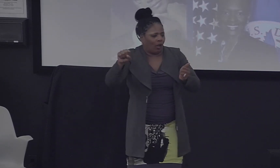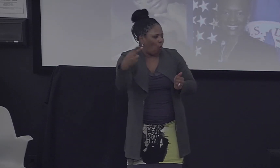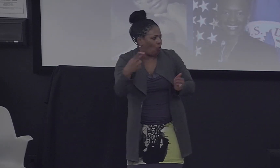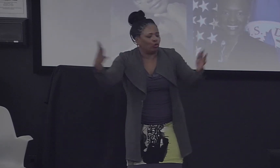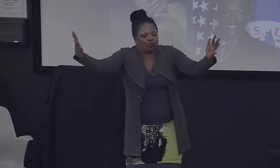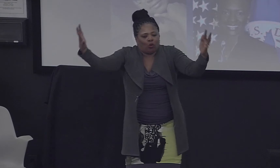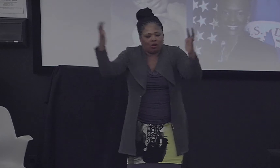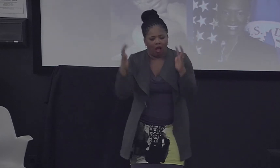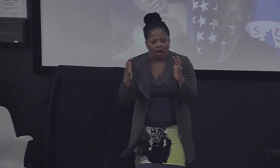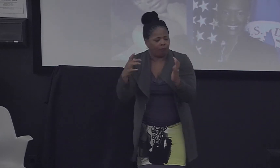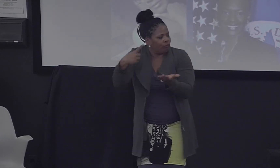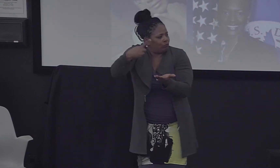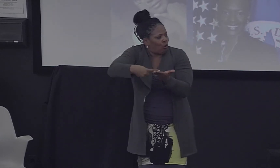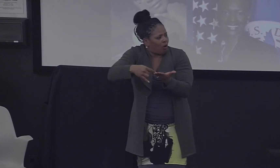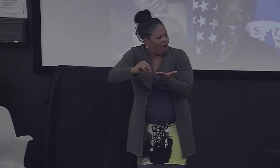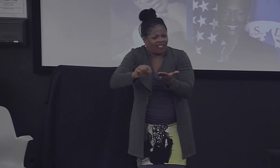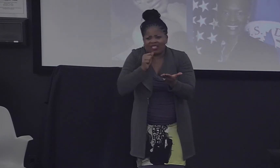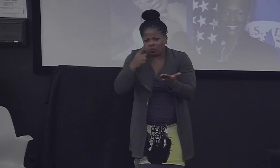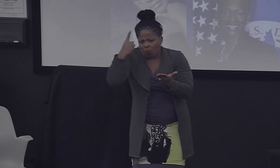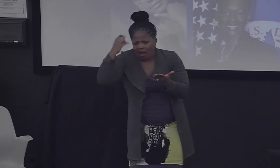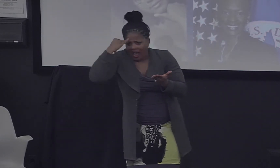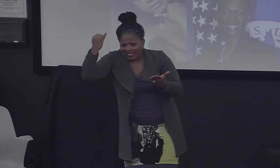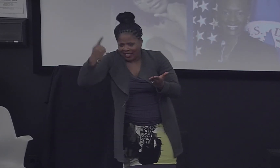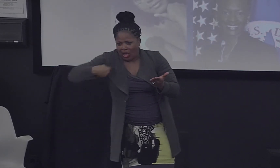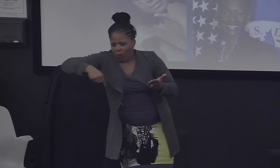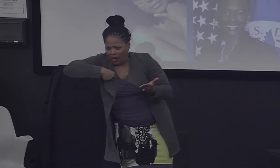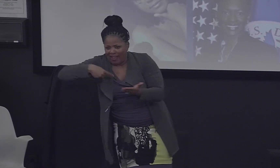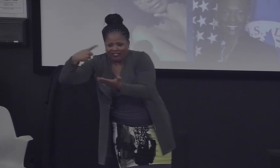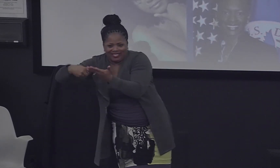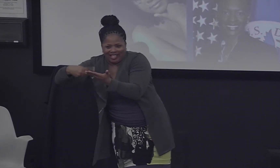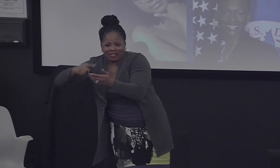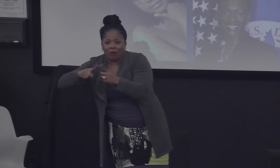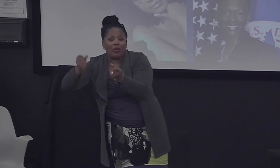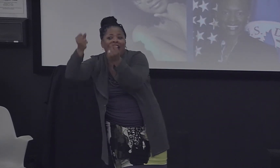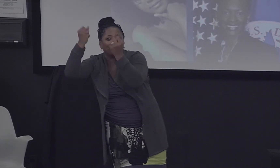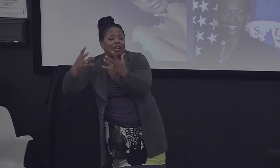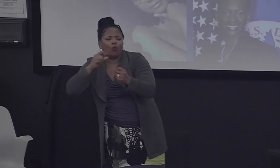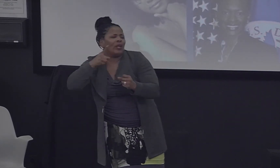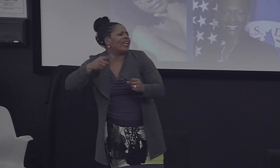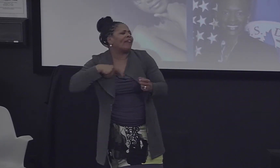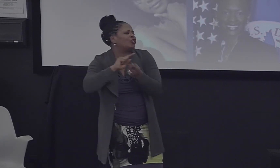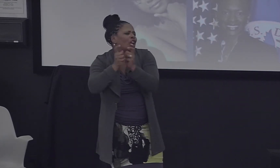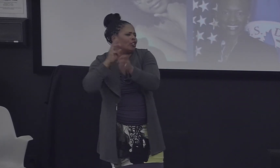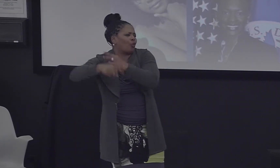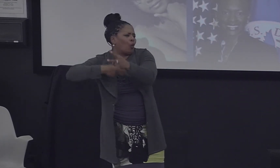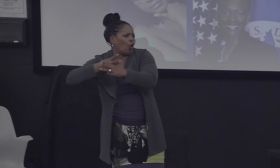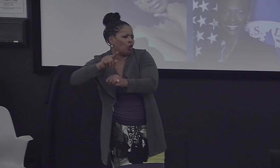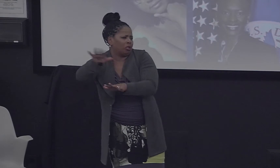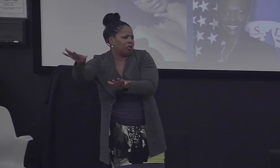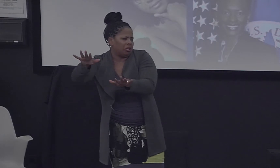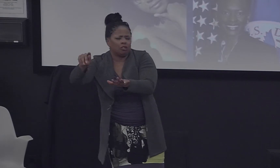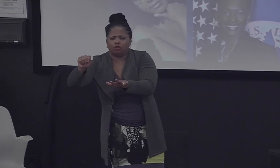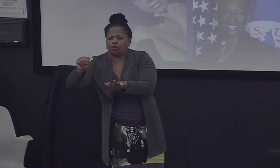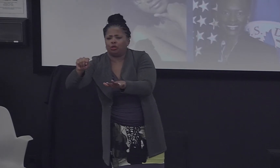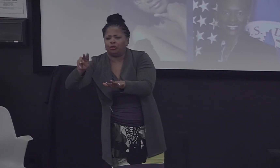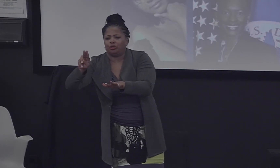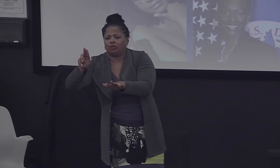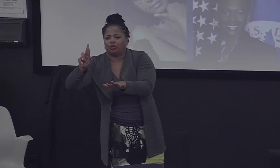questions, inviting people to come, stakeholders, but having a town hall. So we've discussed this amongst ourselves. You know, we're out to change